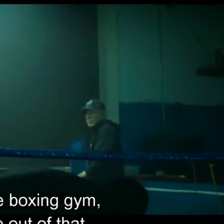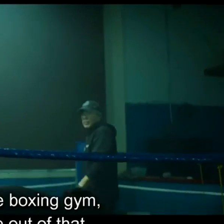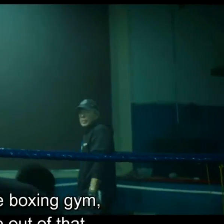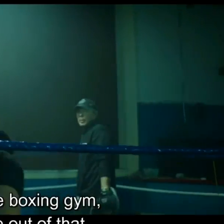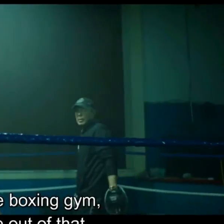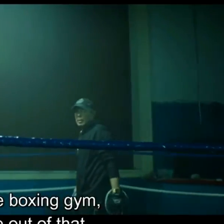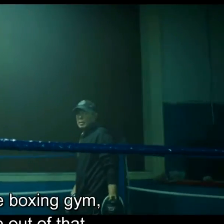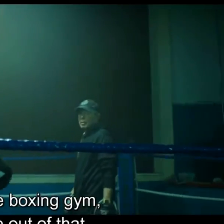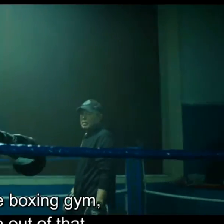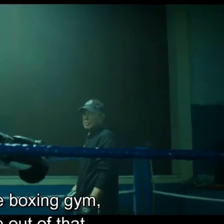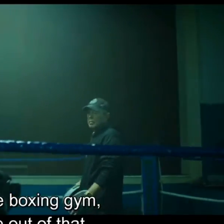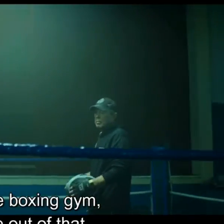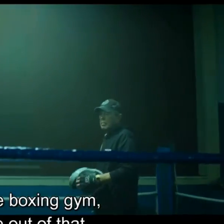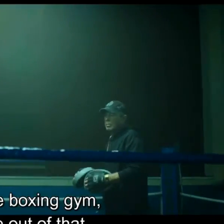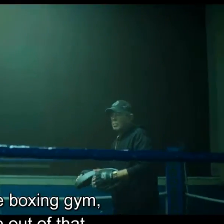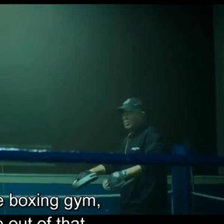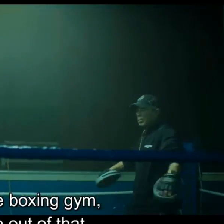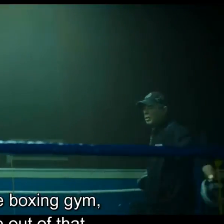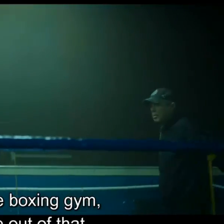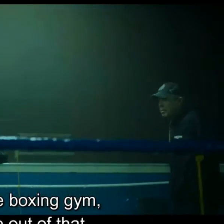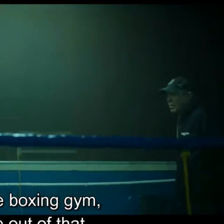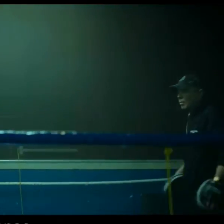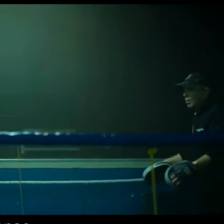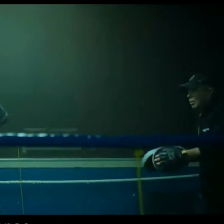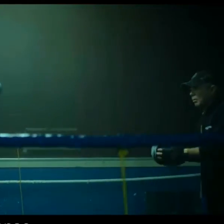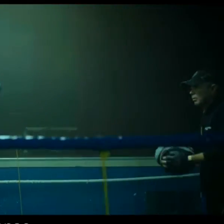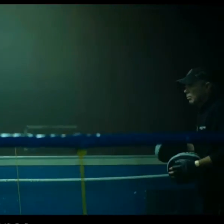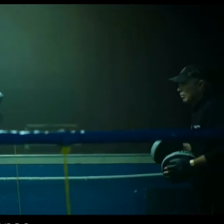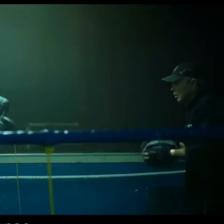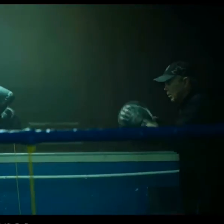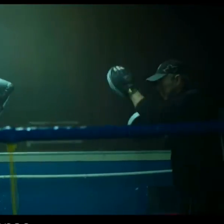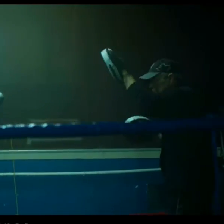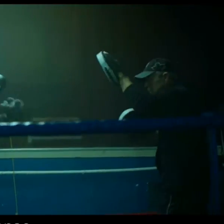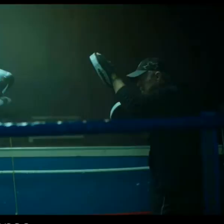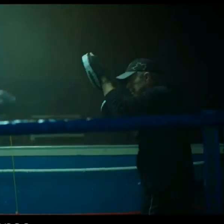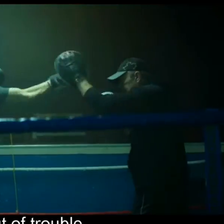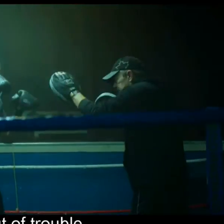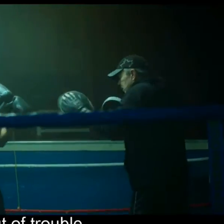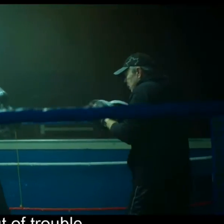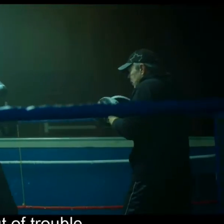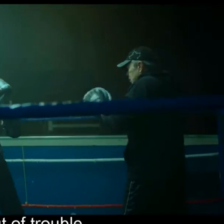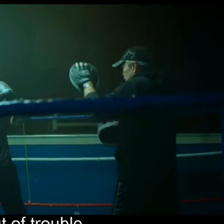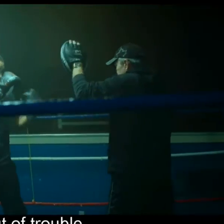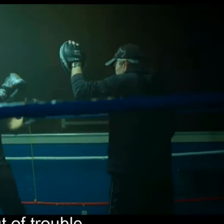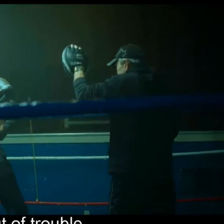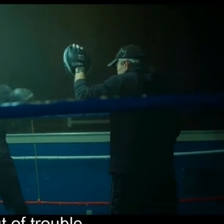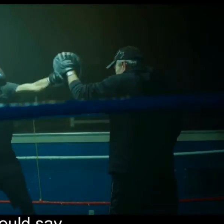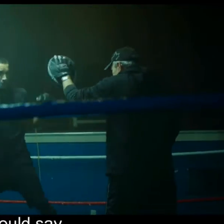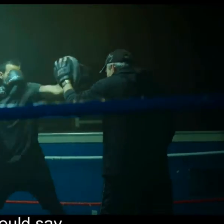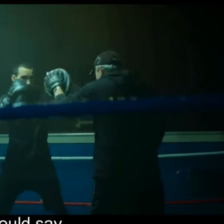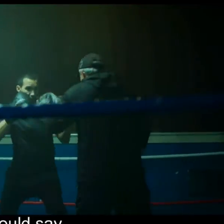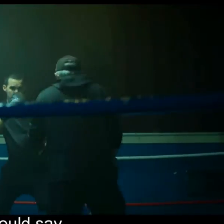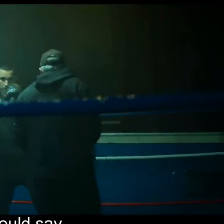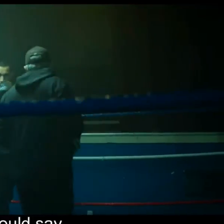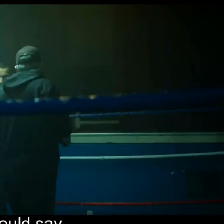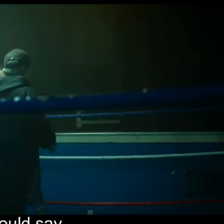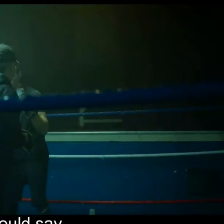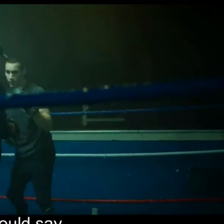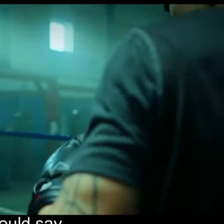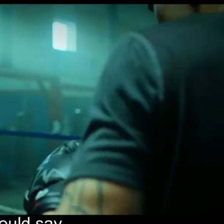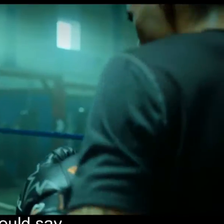here, the boxing gym, helped me come out of that, and in a sense, a way to stay out of trouble, I guess you could